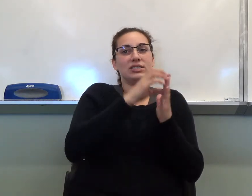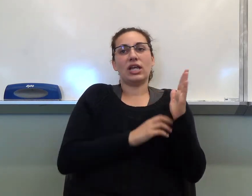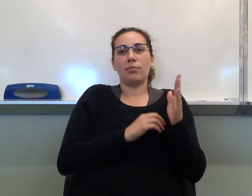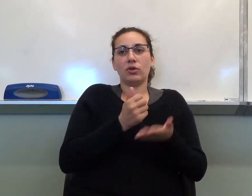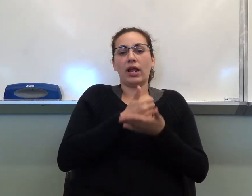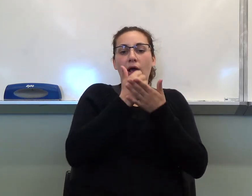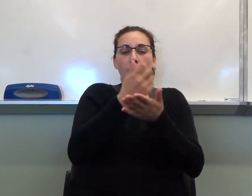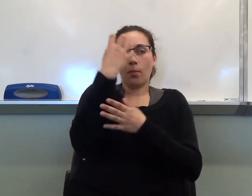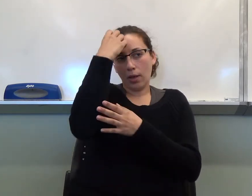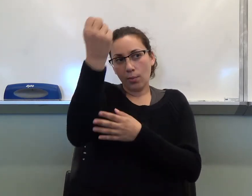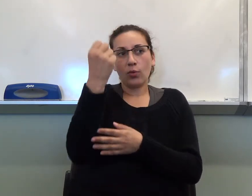7.4, here we go.